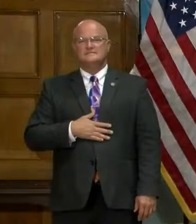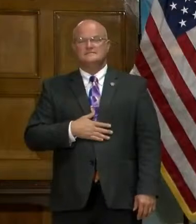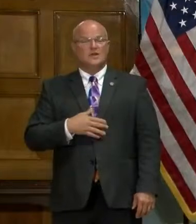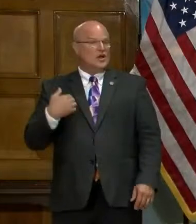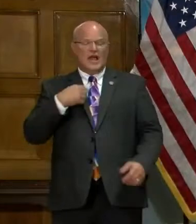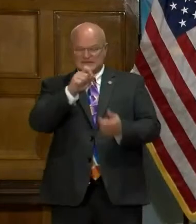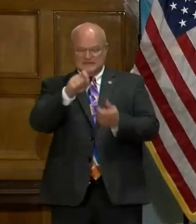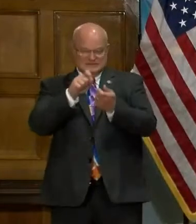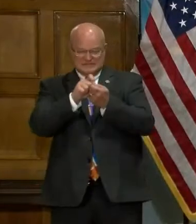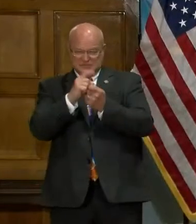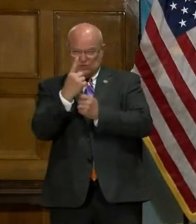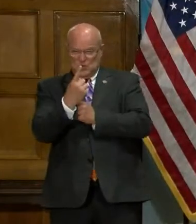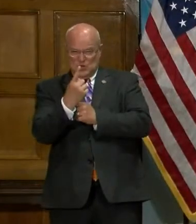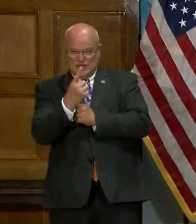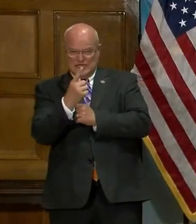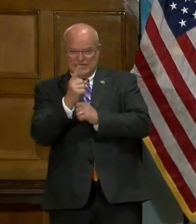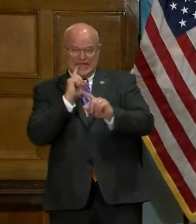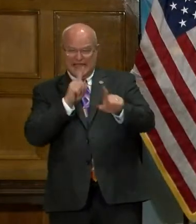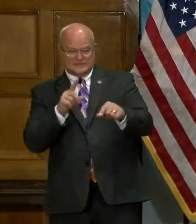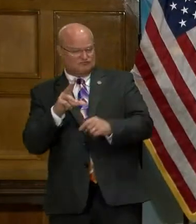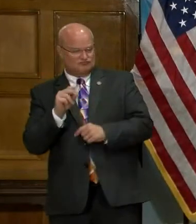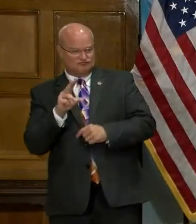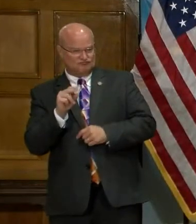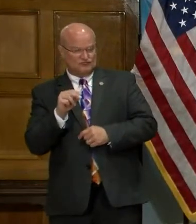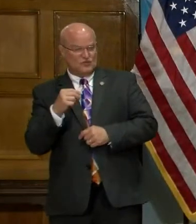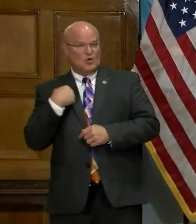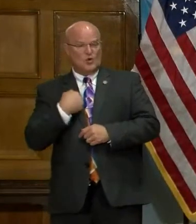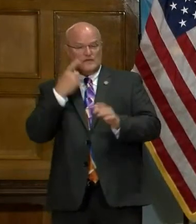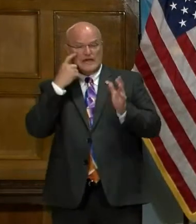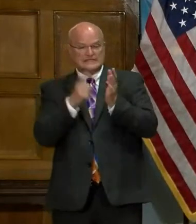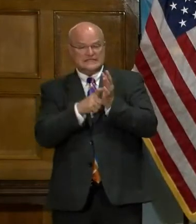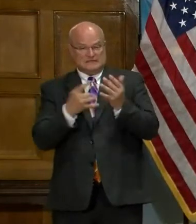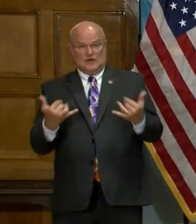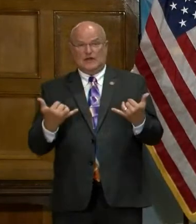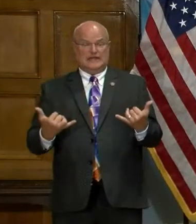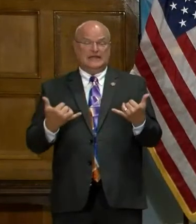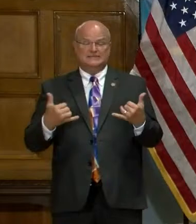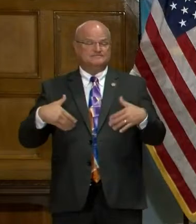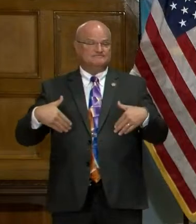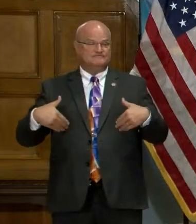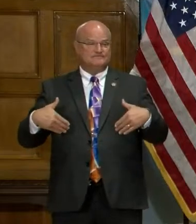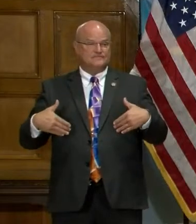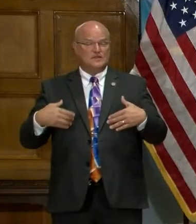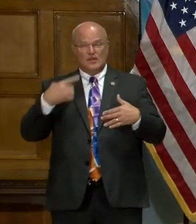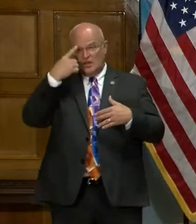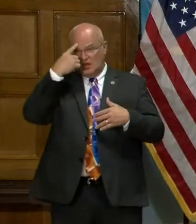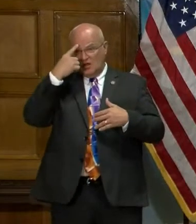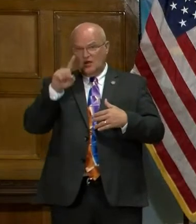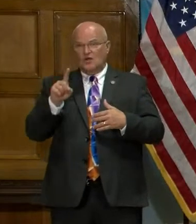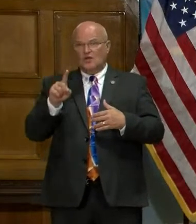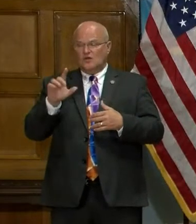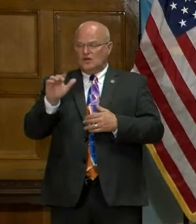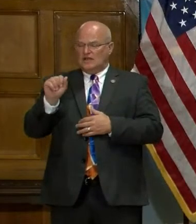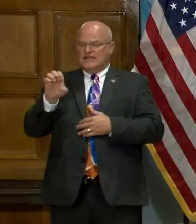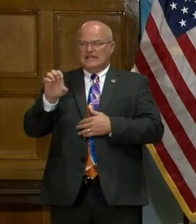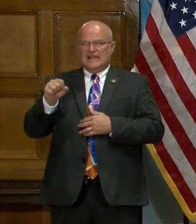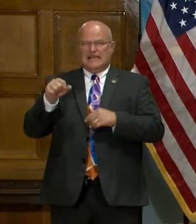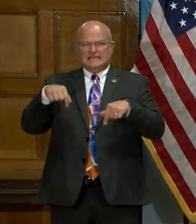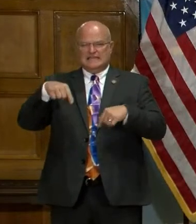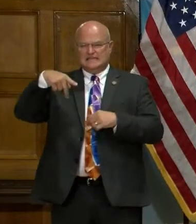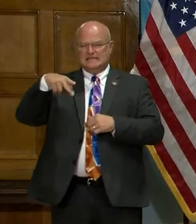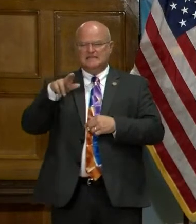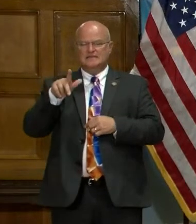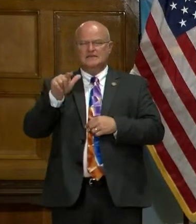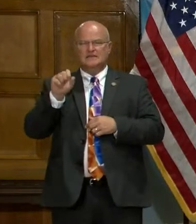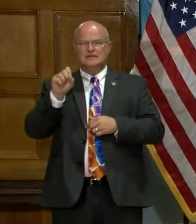We don't have a single event or source that we've identified at this point for the cases in